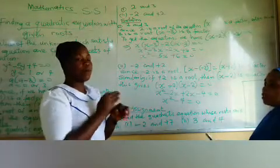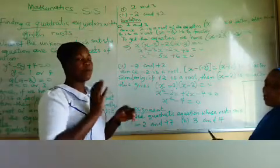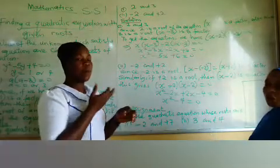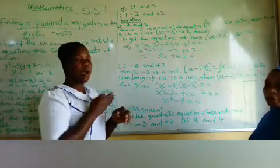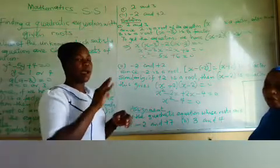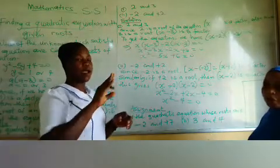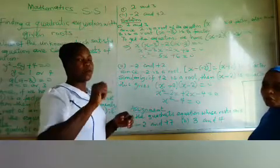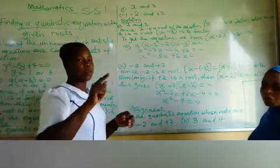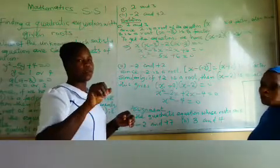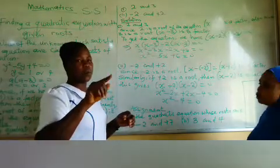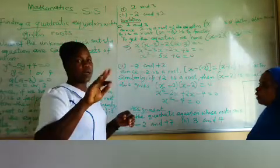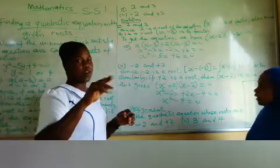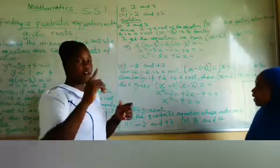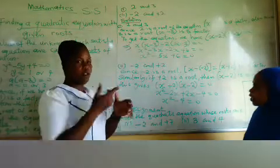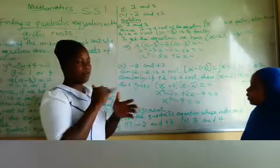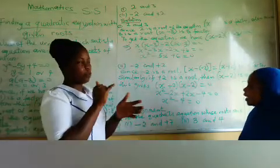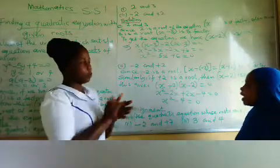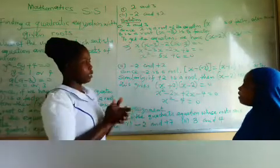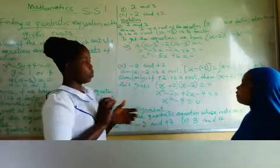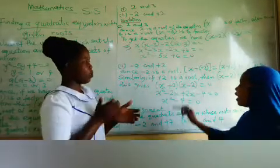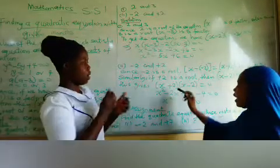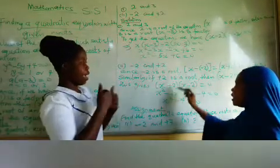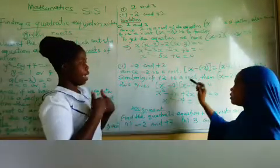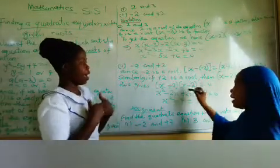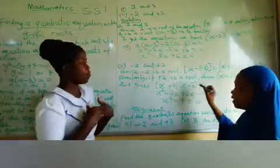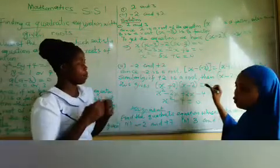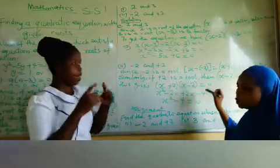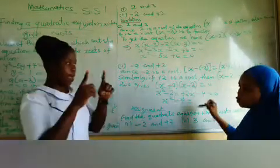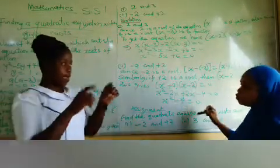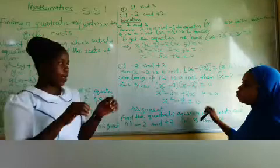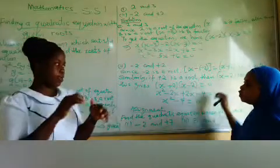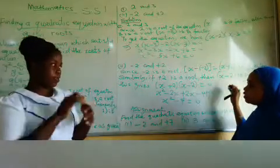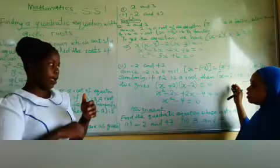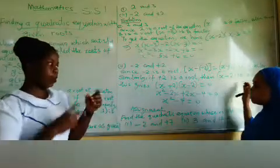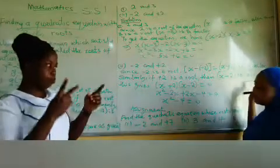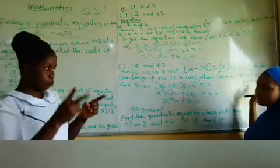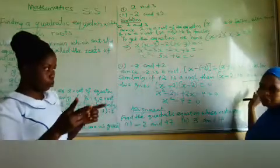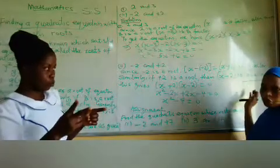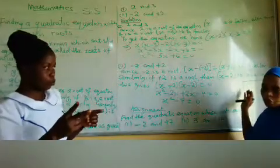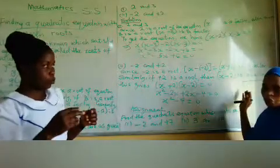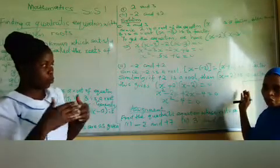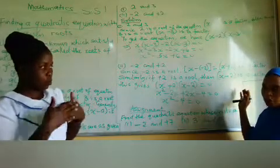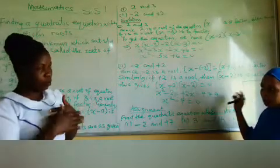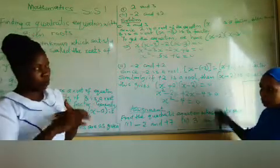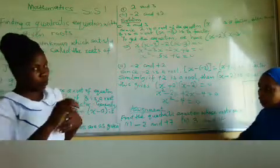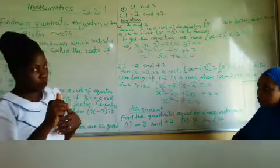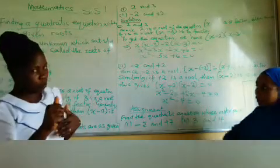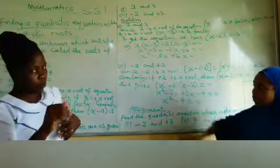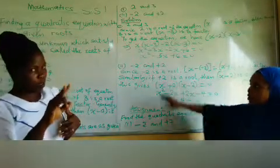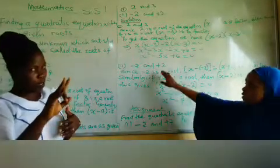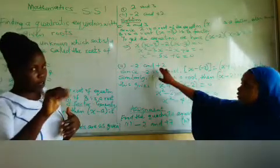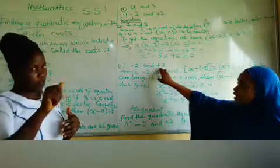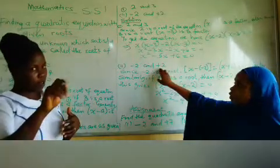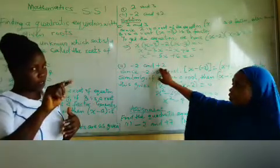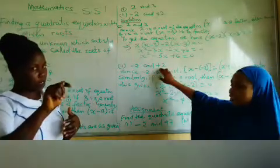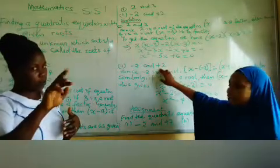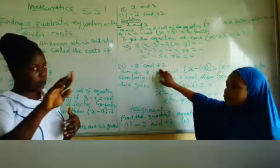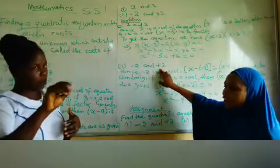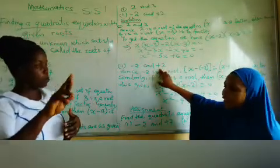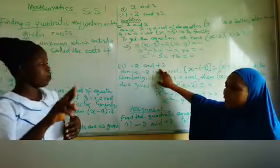equal to plus 2. Here we have x minus 2 is a factor. Because the positive value is given here,